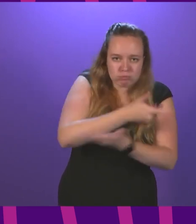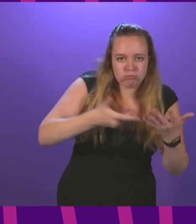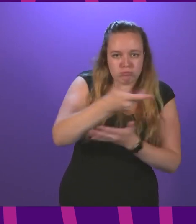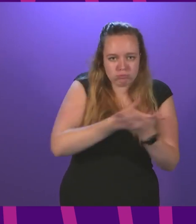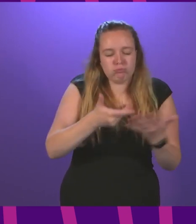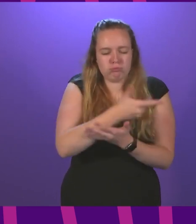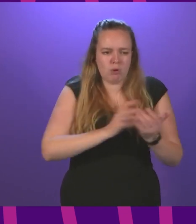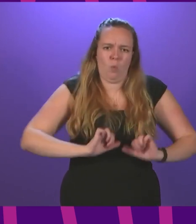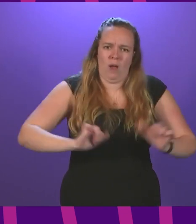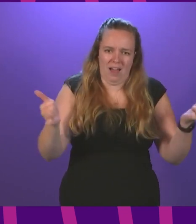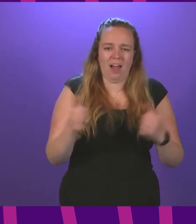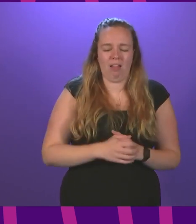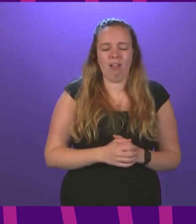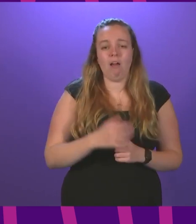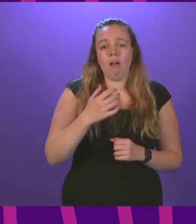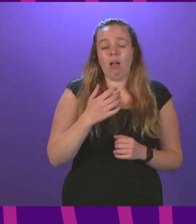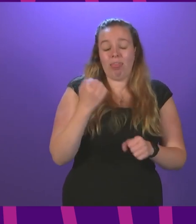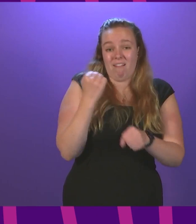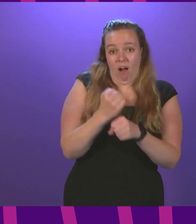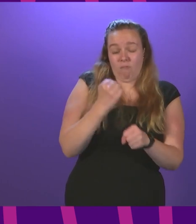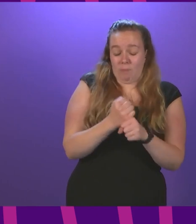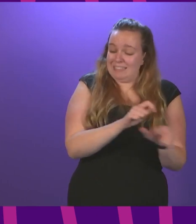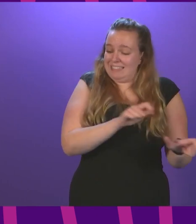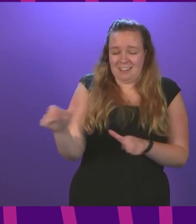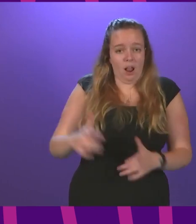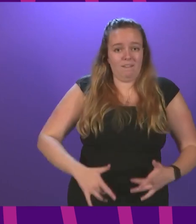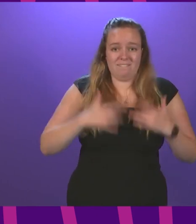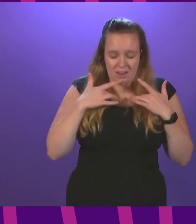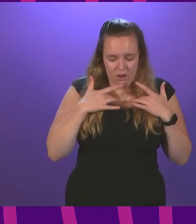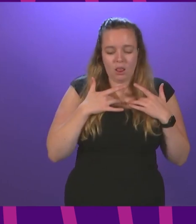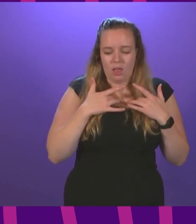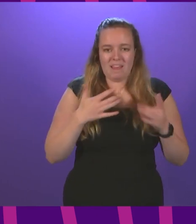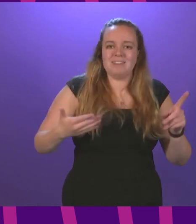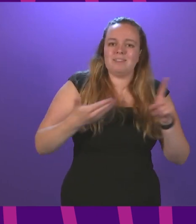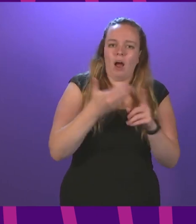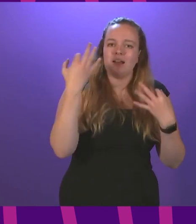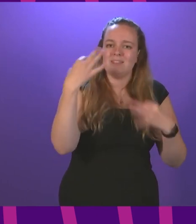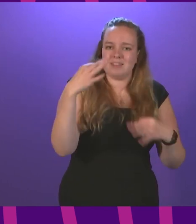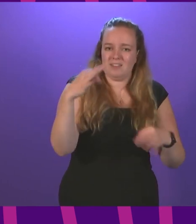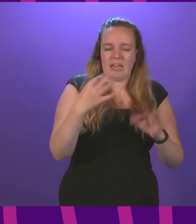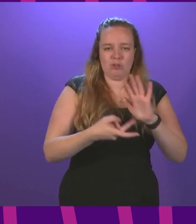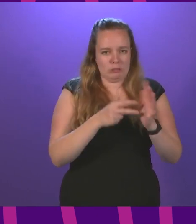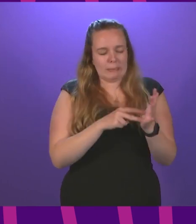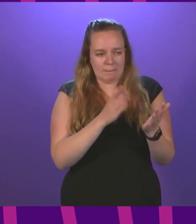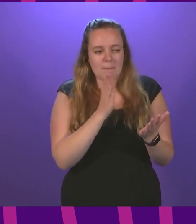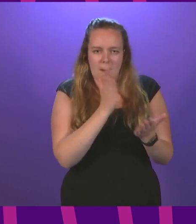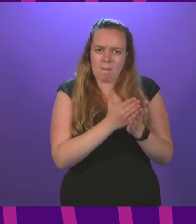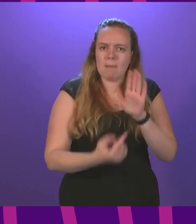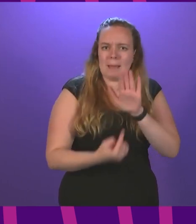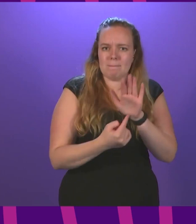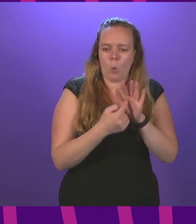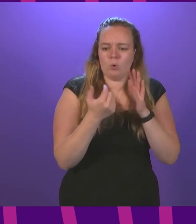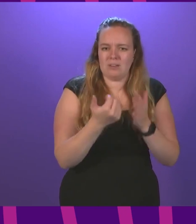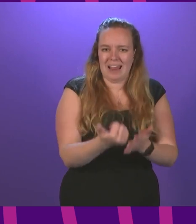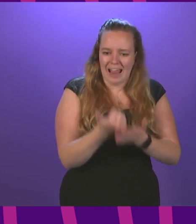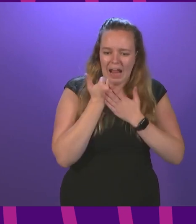so constructively. The government remains of the view that a targeted certification scheme does have a part to play in